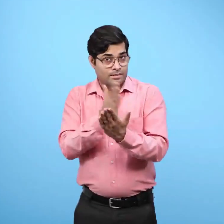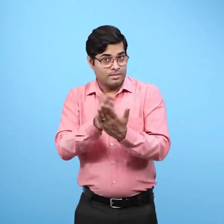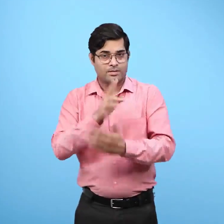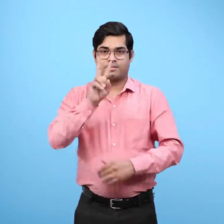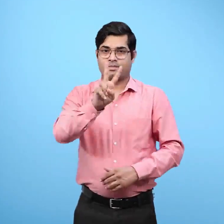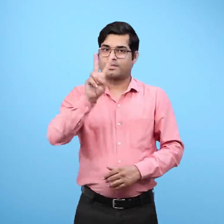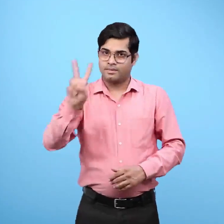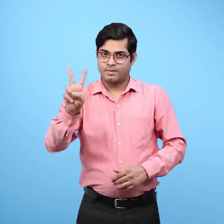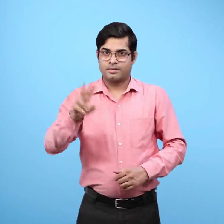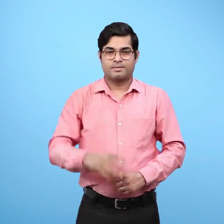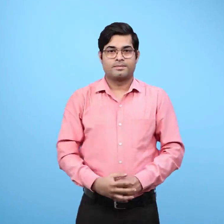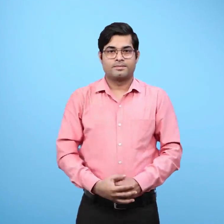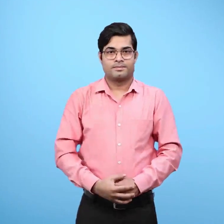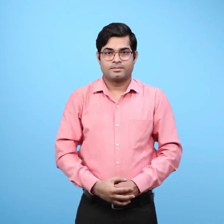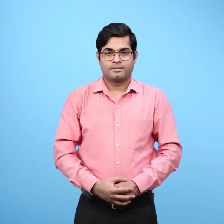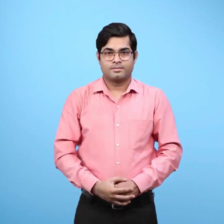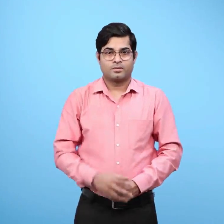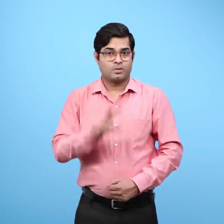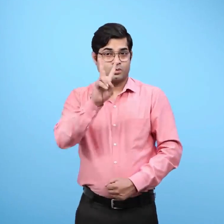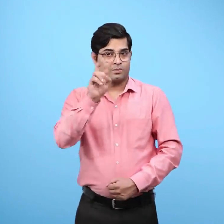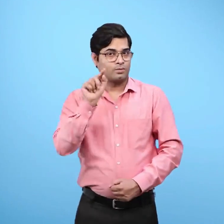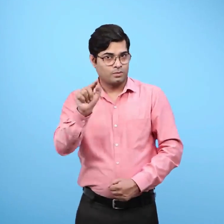Page 22. 2.